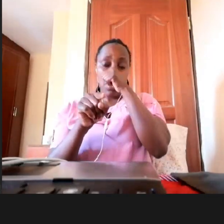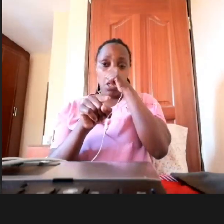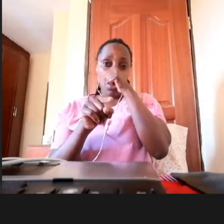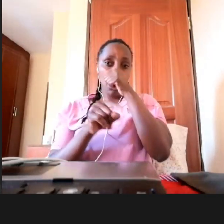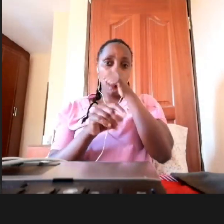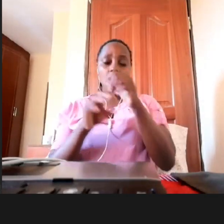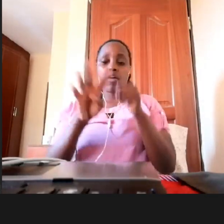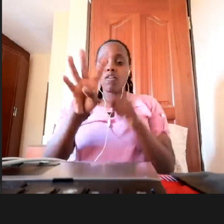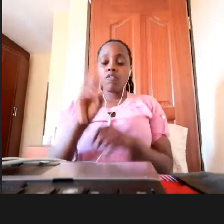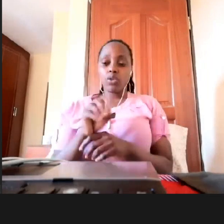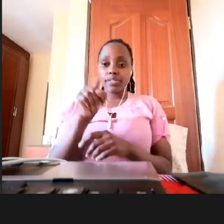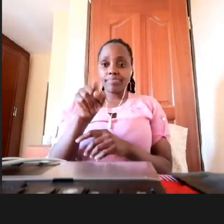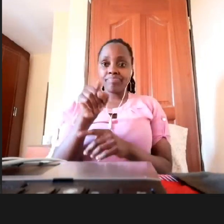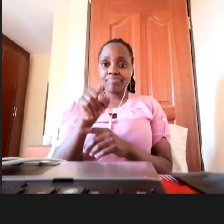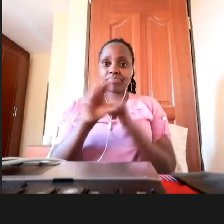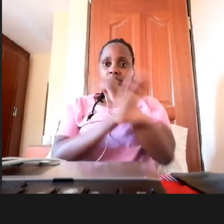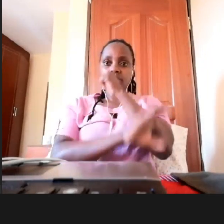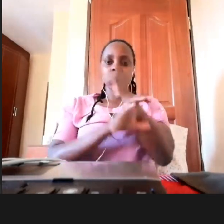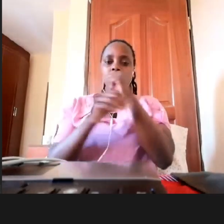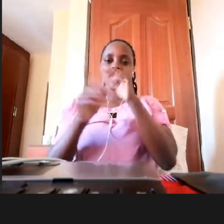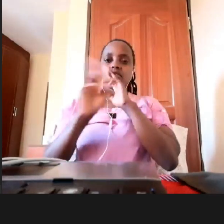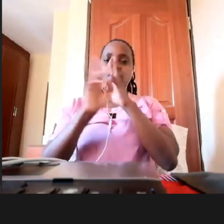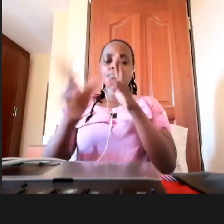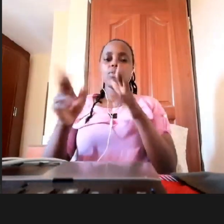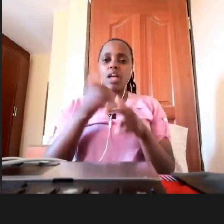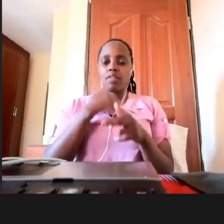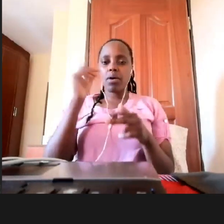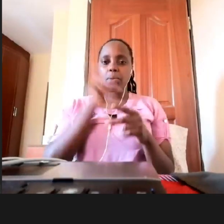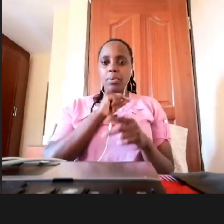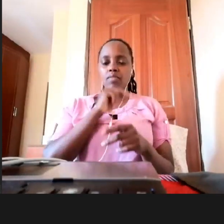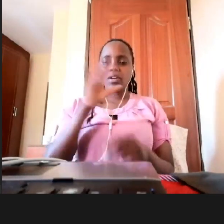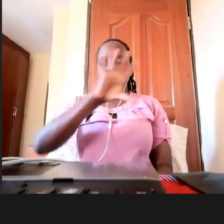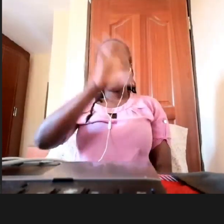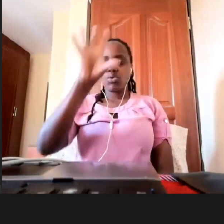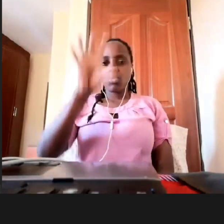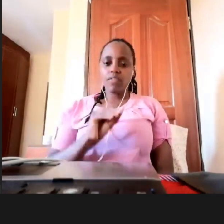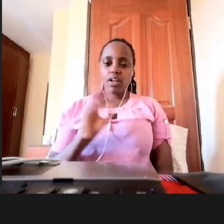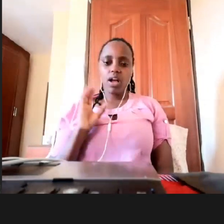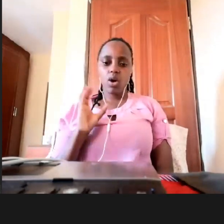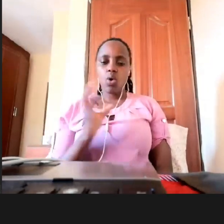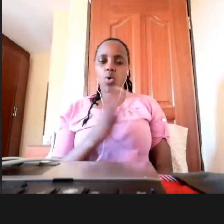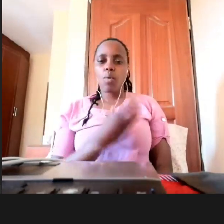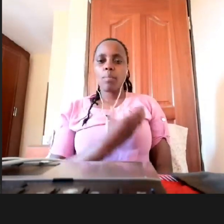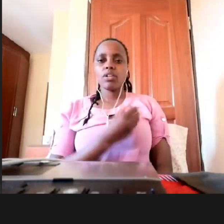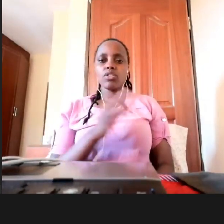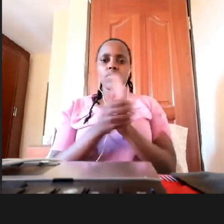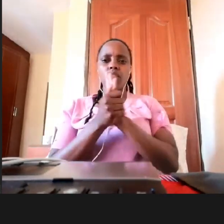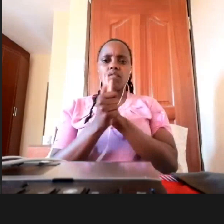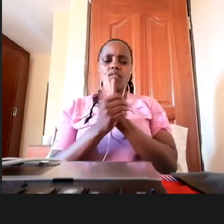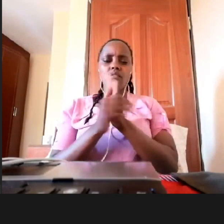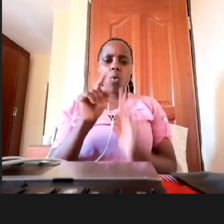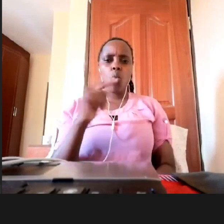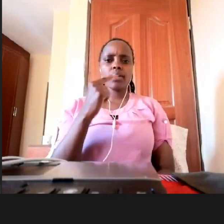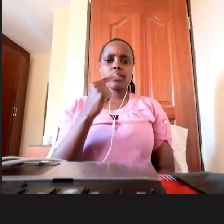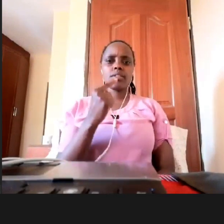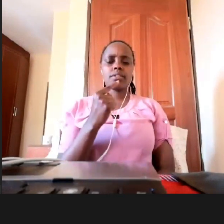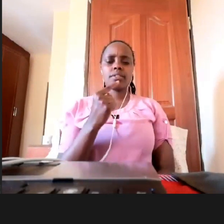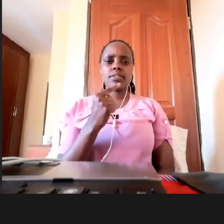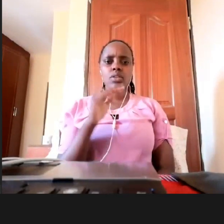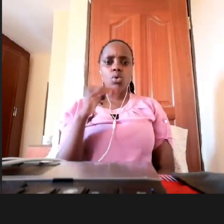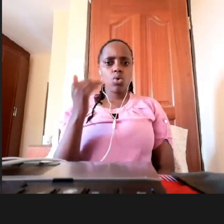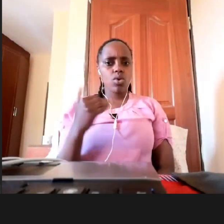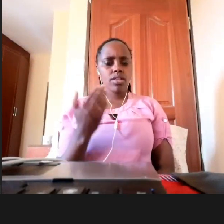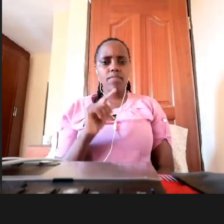40 of them have reported to the African Committee of Experts at least once.